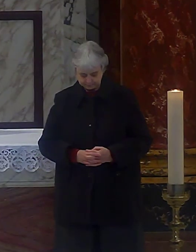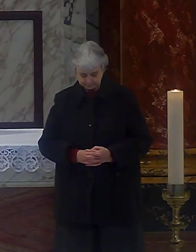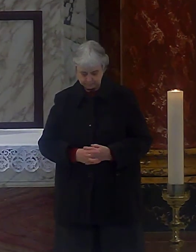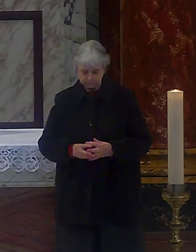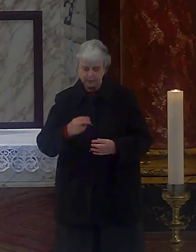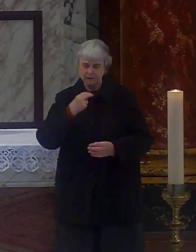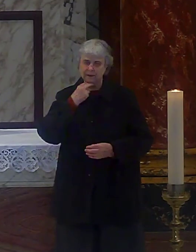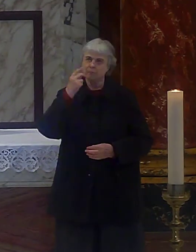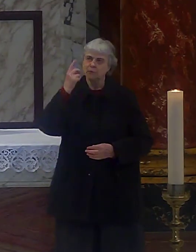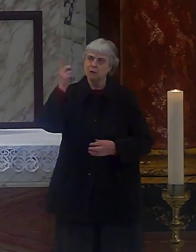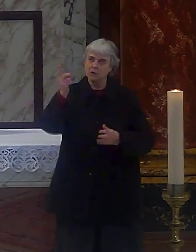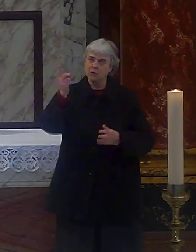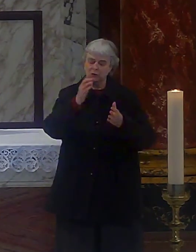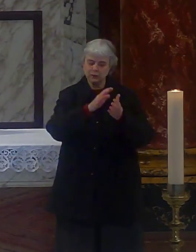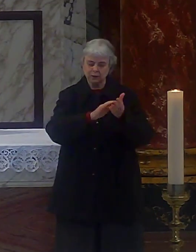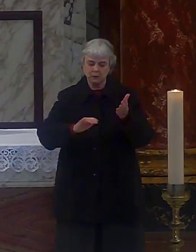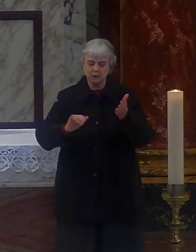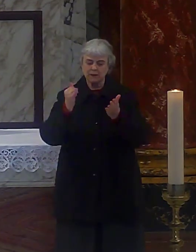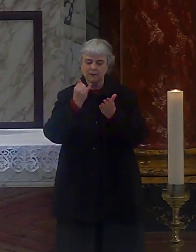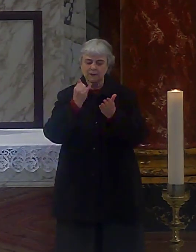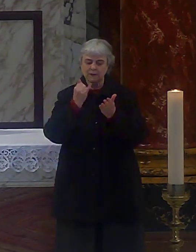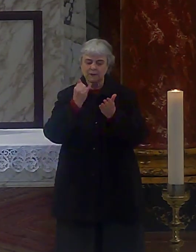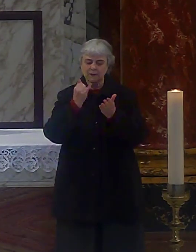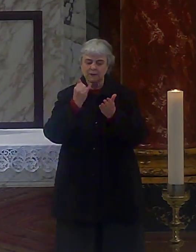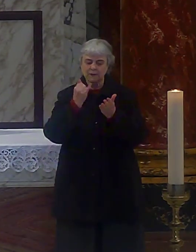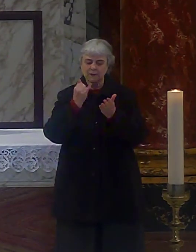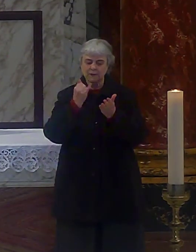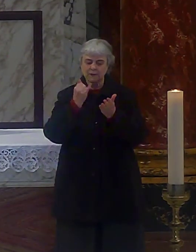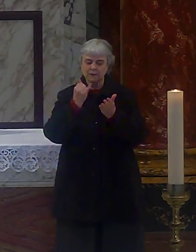lamb of god you take away